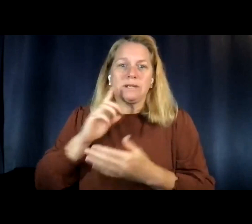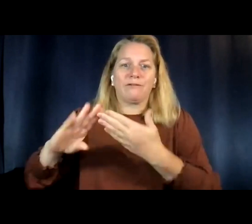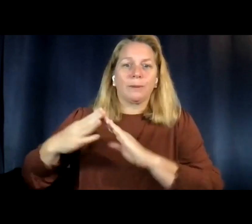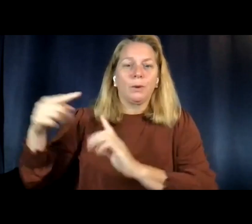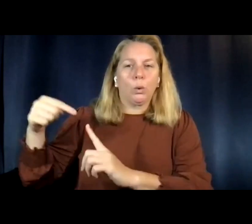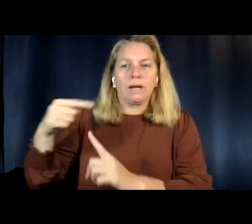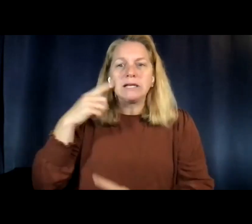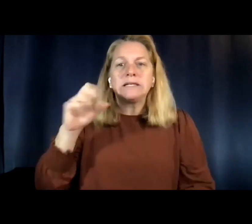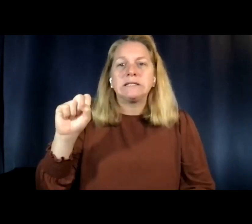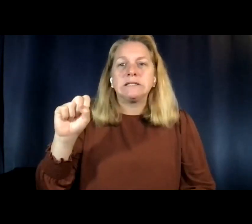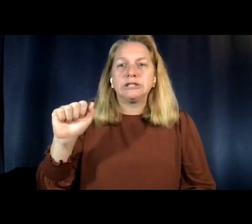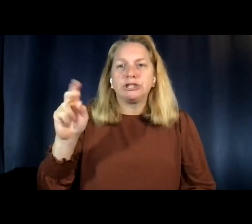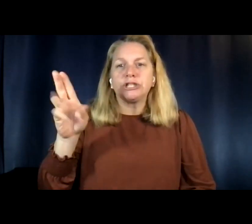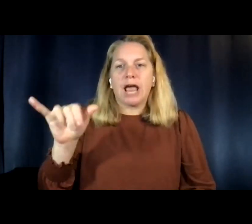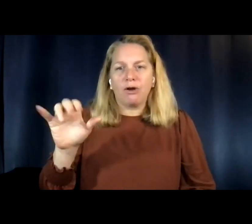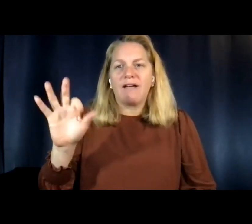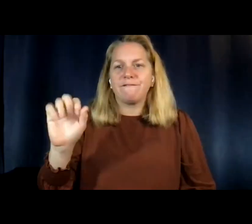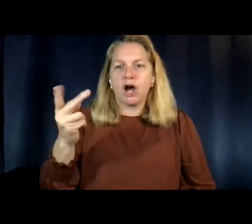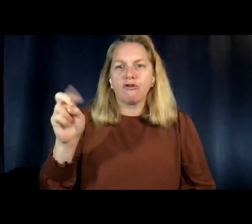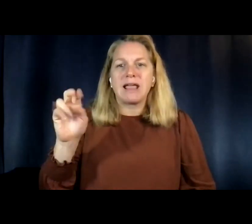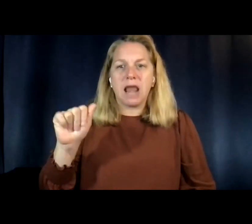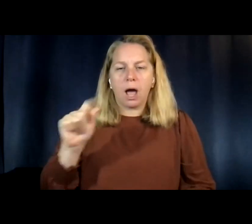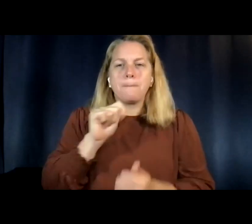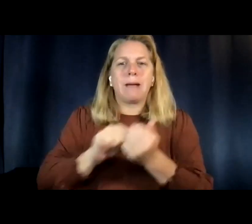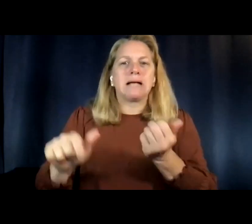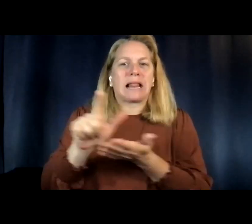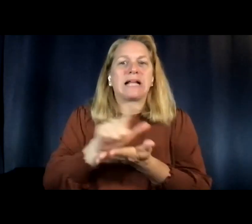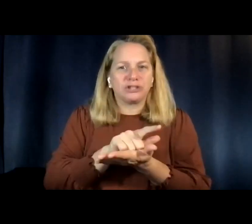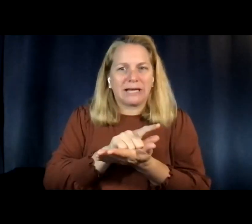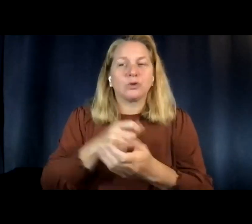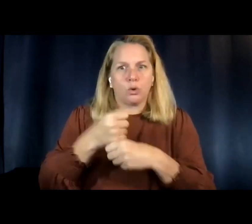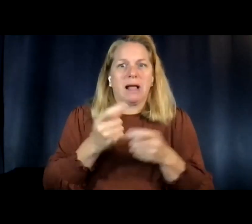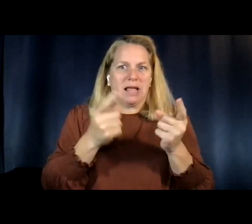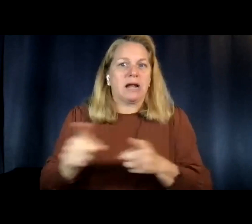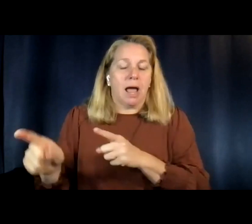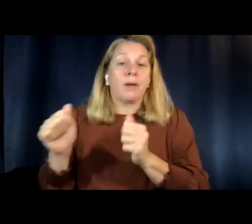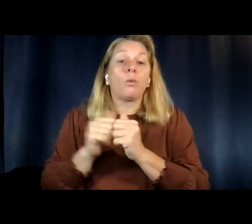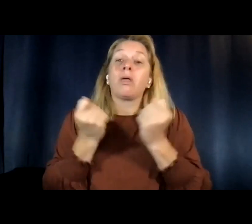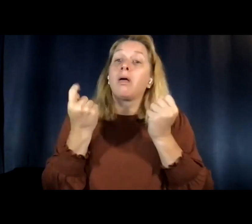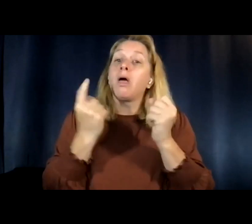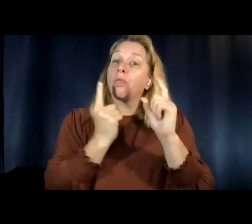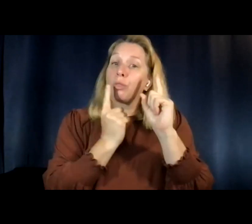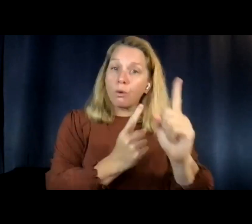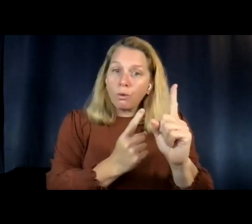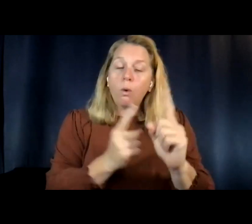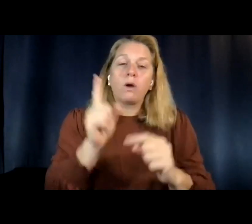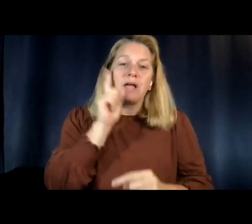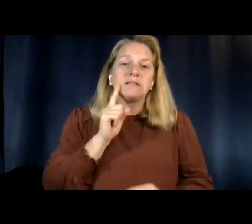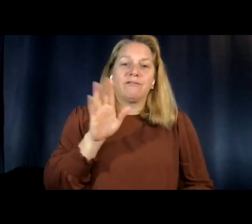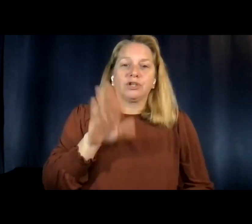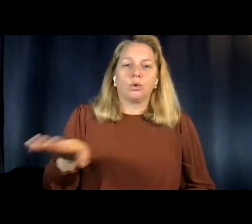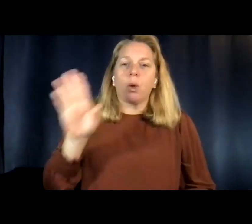Sherry Farina, who passed legislation to make that happen with the goal that deaf children would